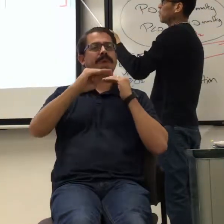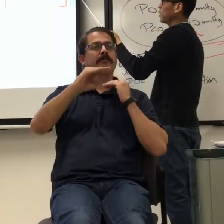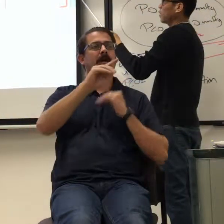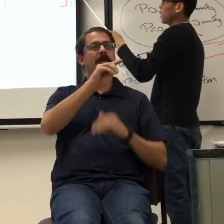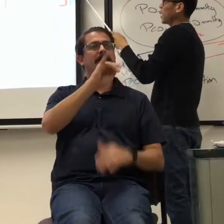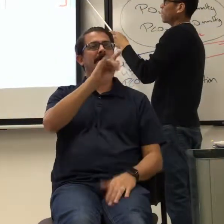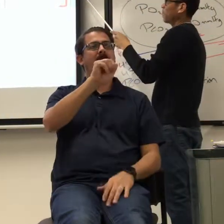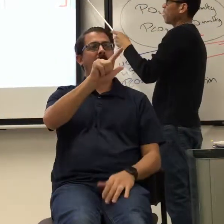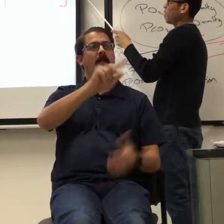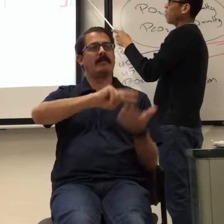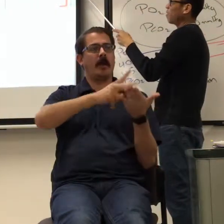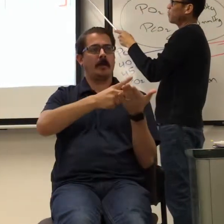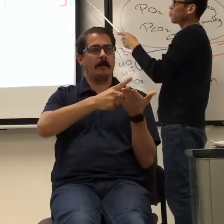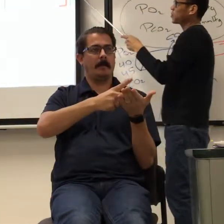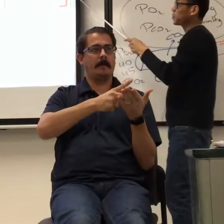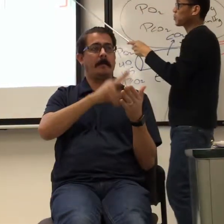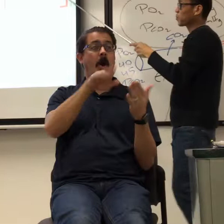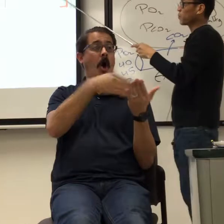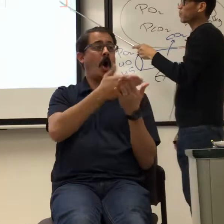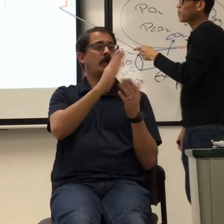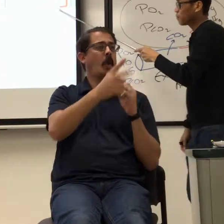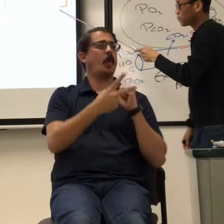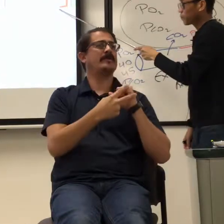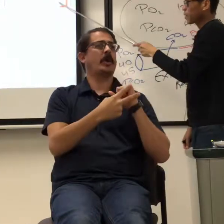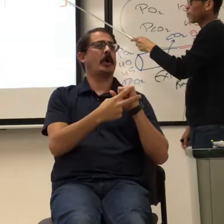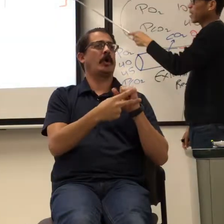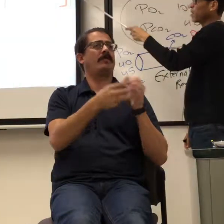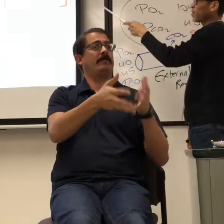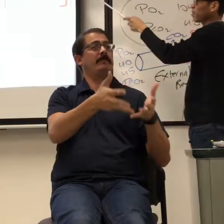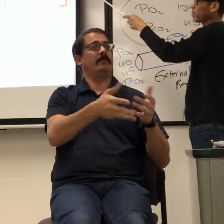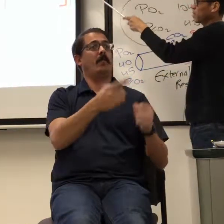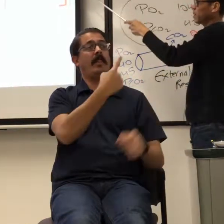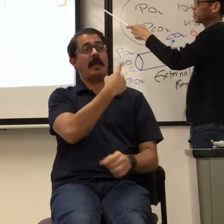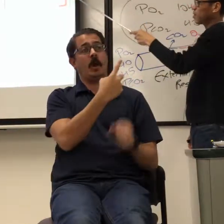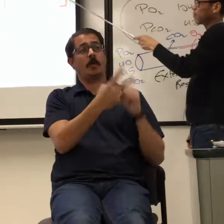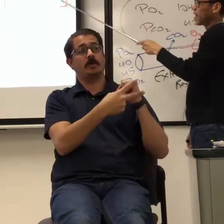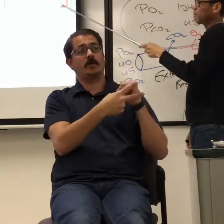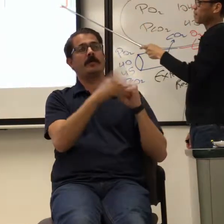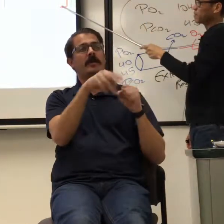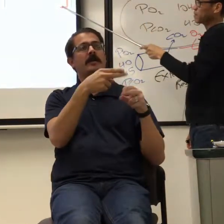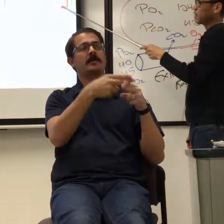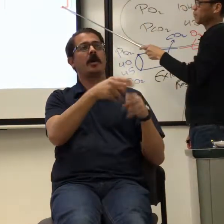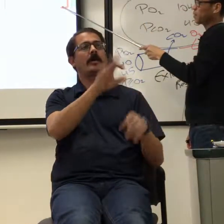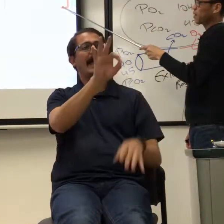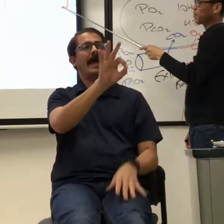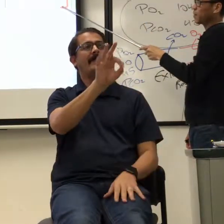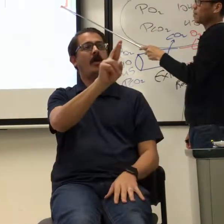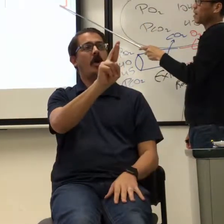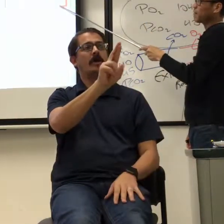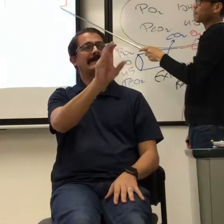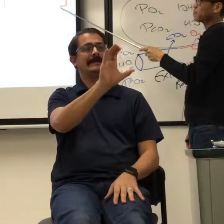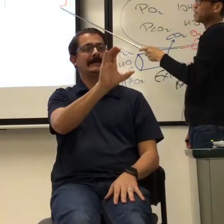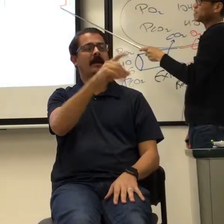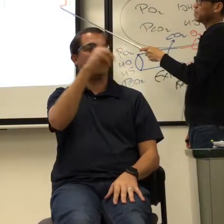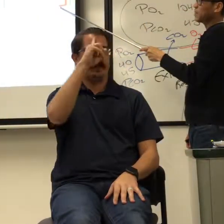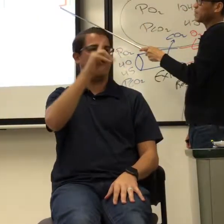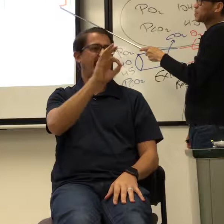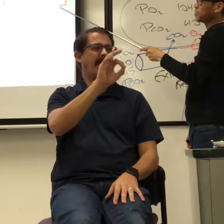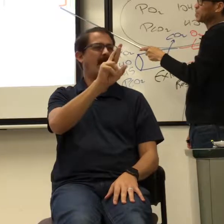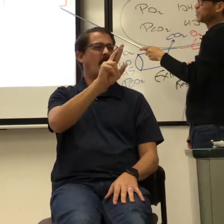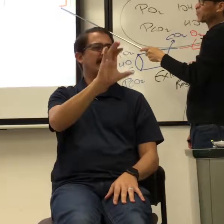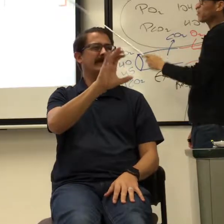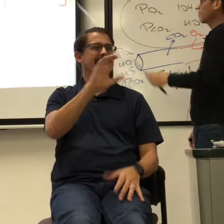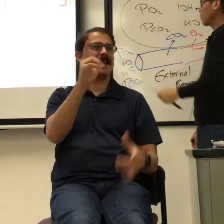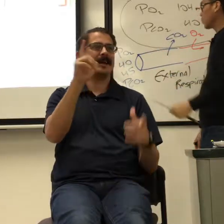volume. And all of your reserve right here is called the FRC. Think of the FRC as a big